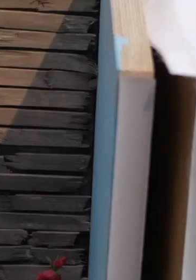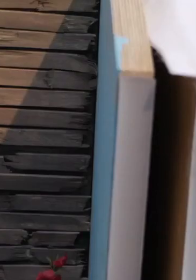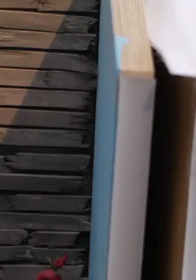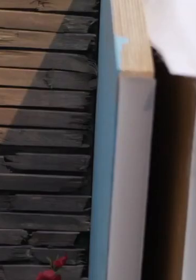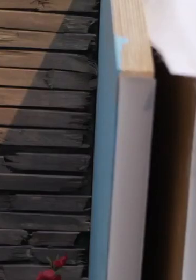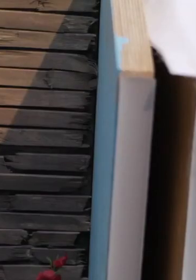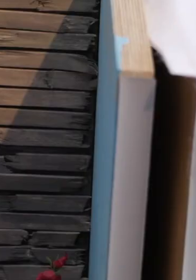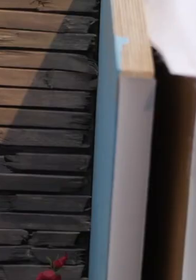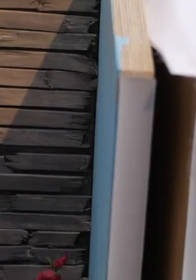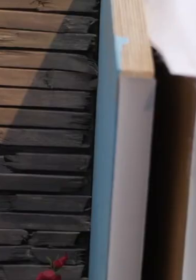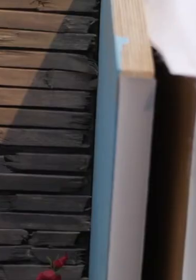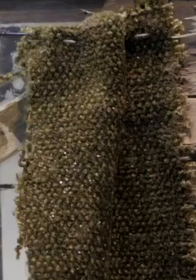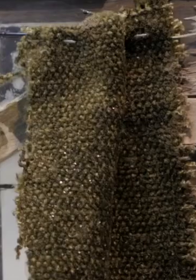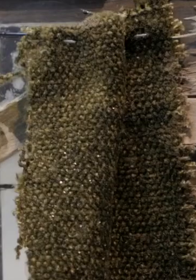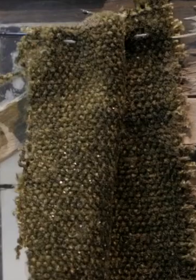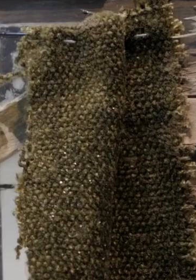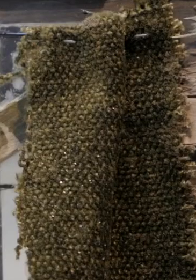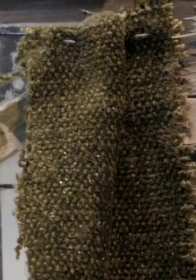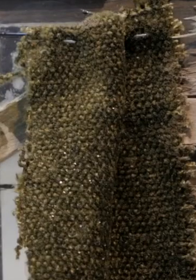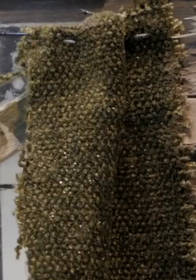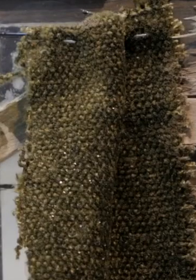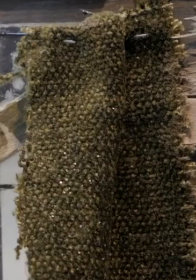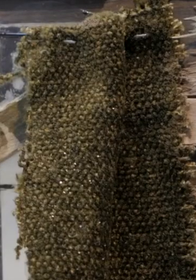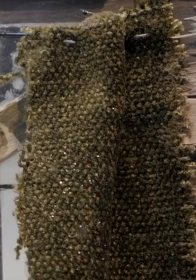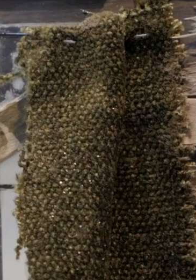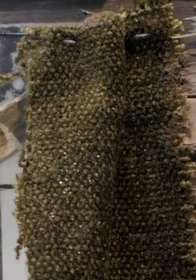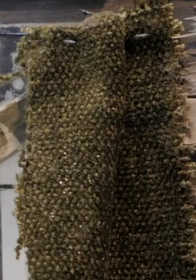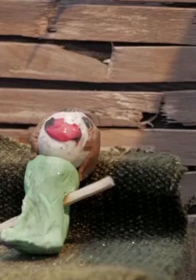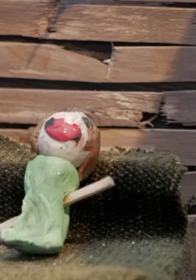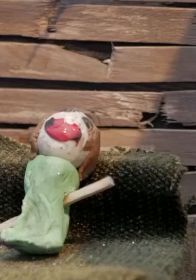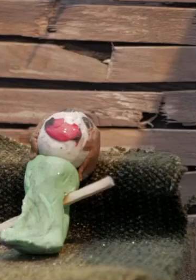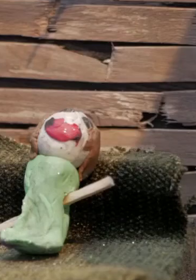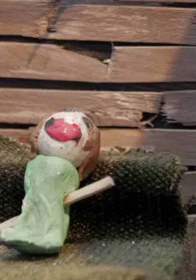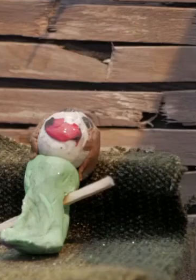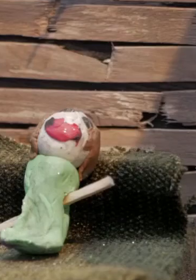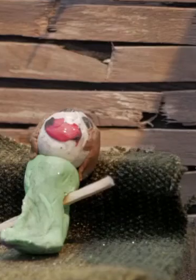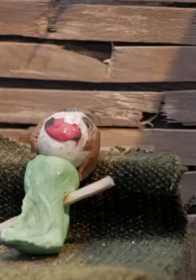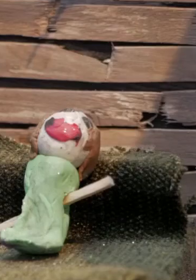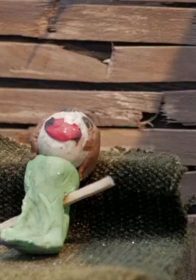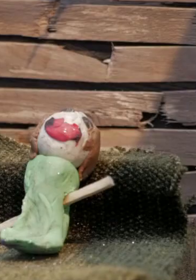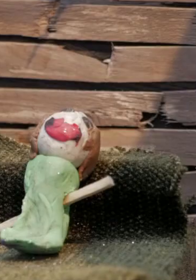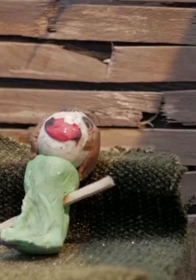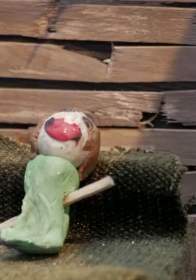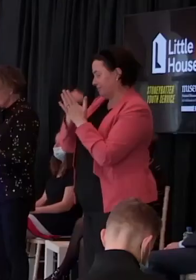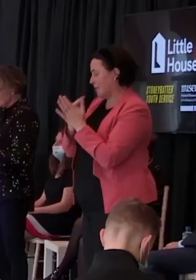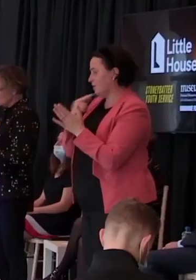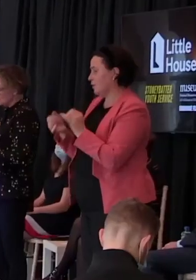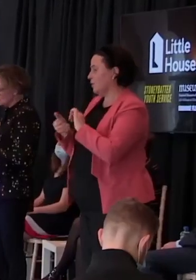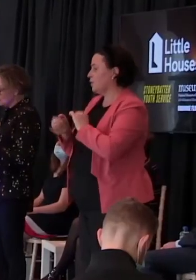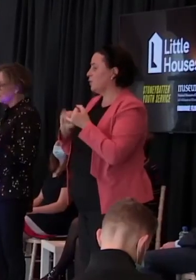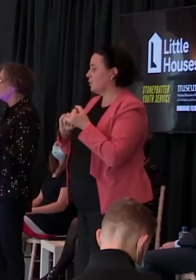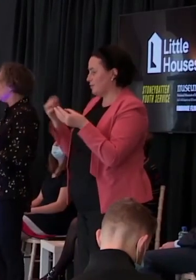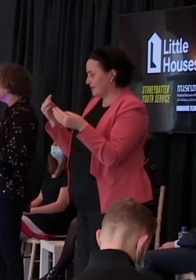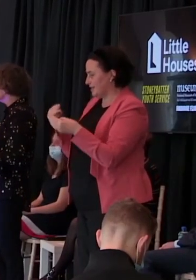of the museum who helped us. It's always a team effort, and I can't name everybody, but just to thank our conservation colleagues who helped